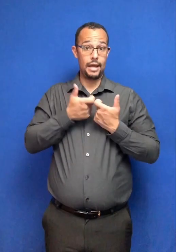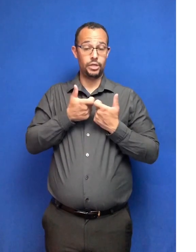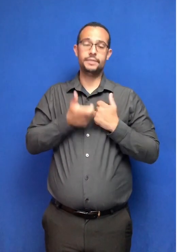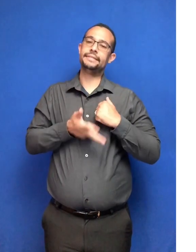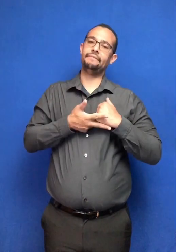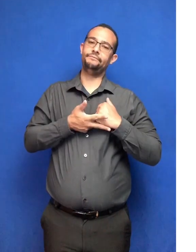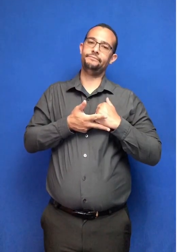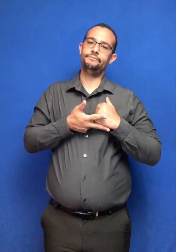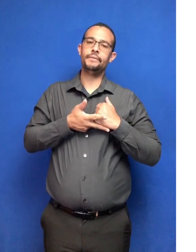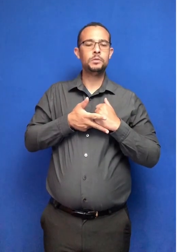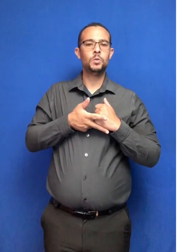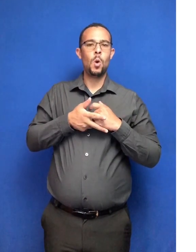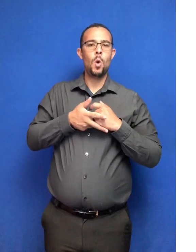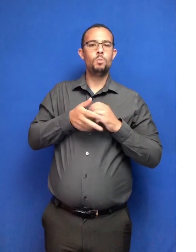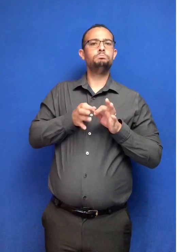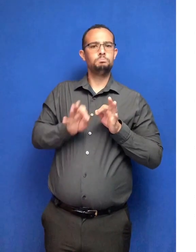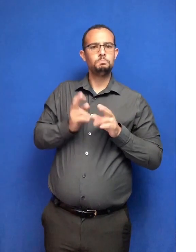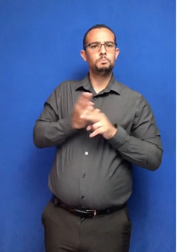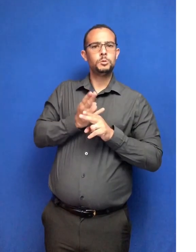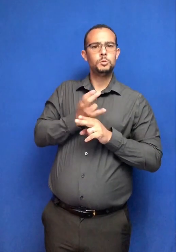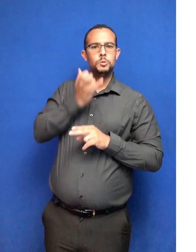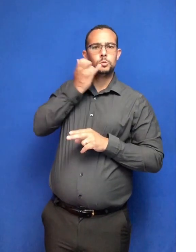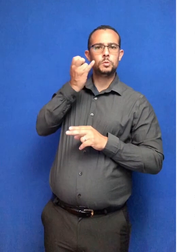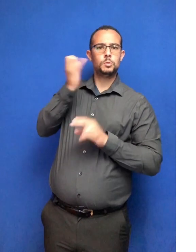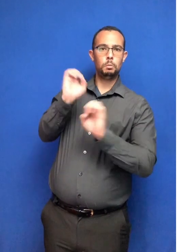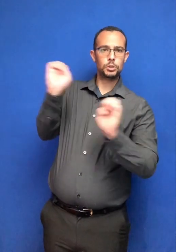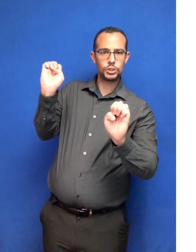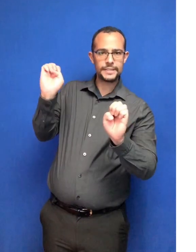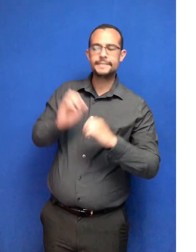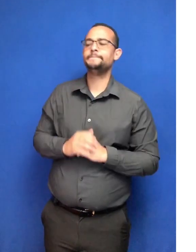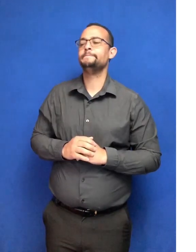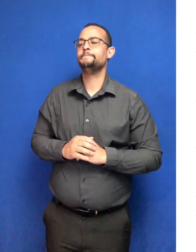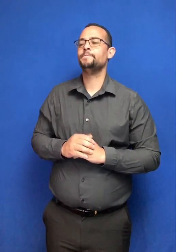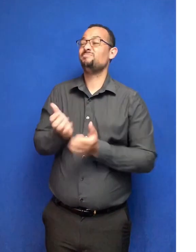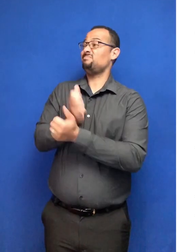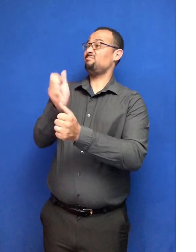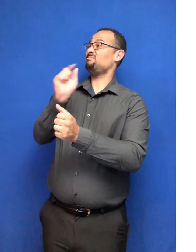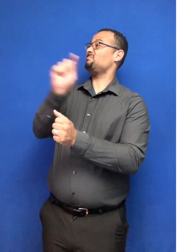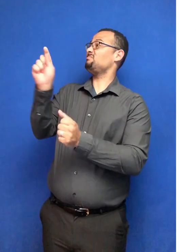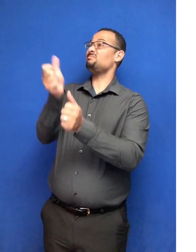Document any property damage with photographs and then contact your insurance.